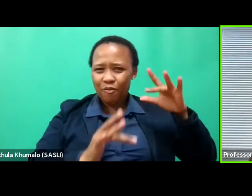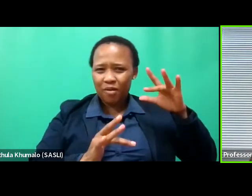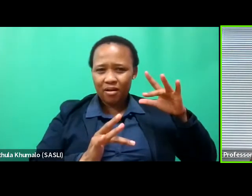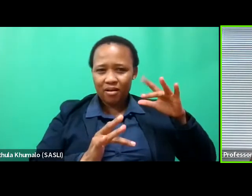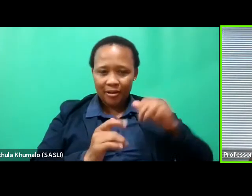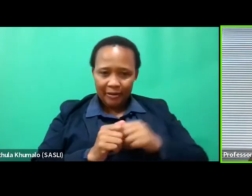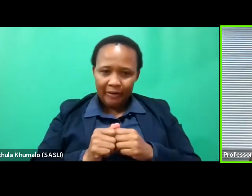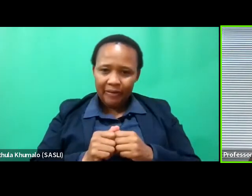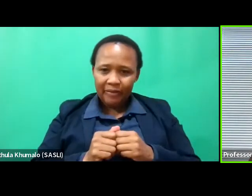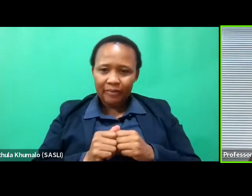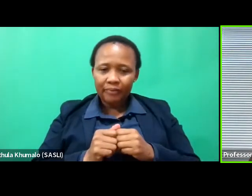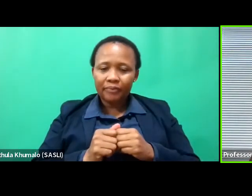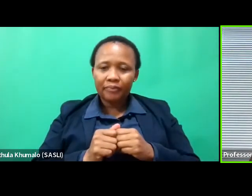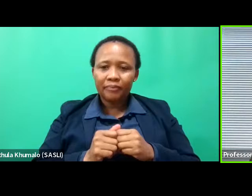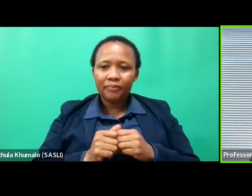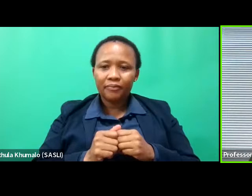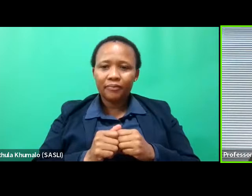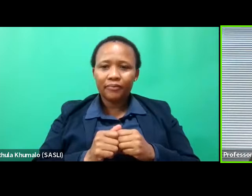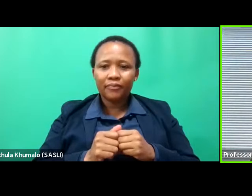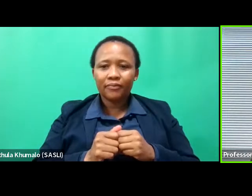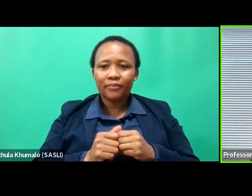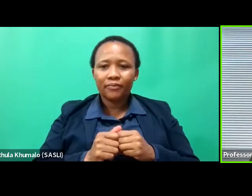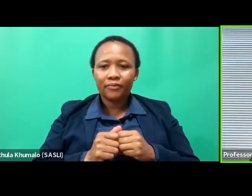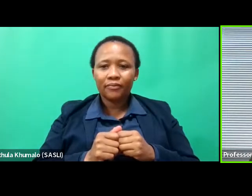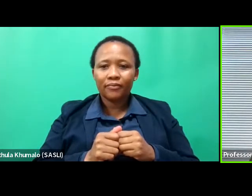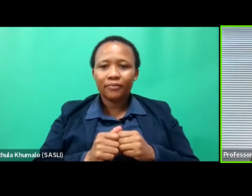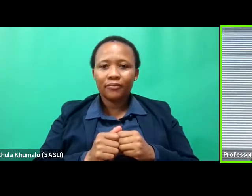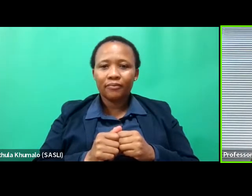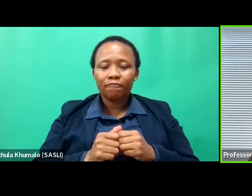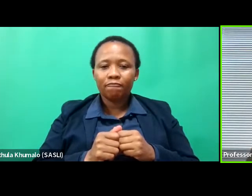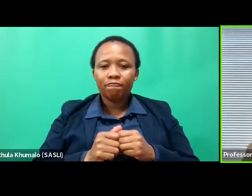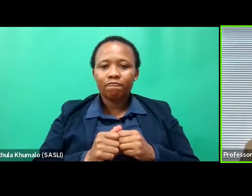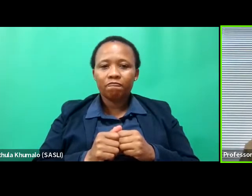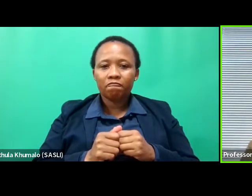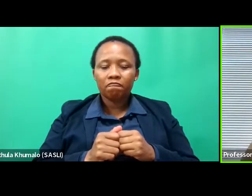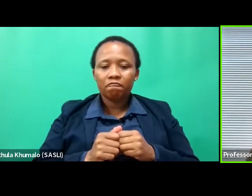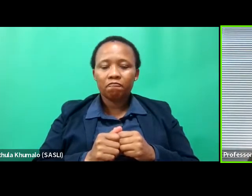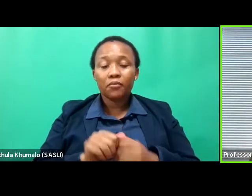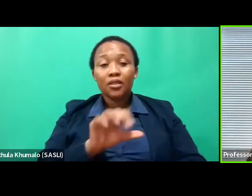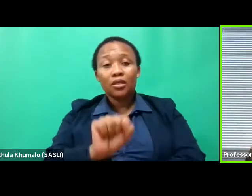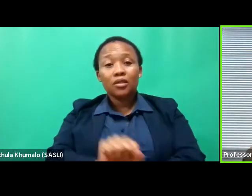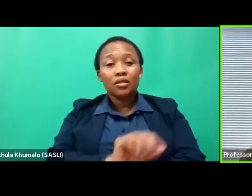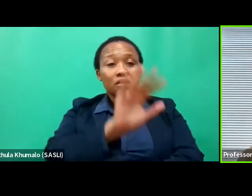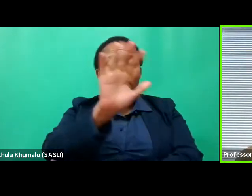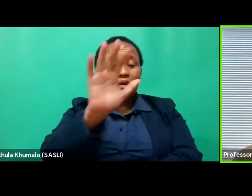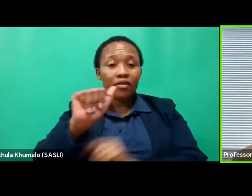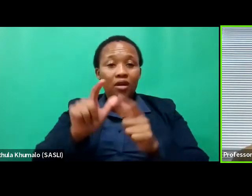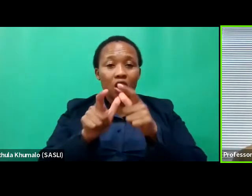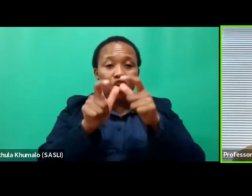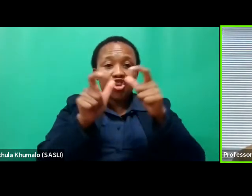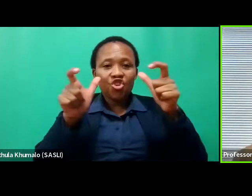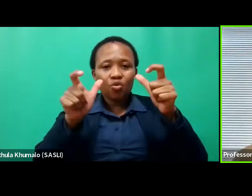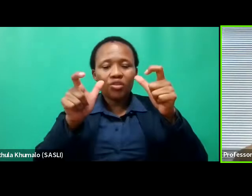So that's a huge challenge that we faced with. And so that's why we need the energy in this